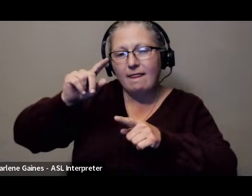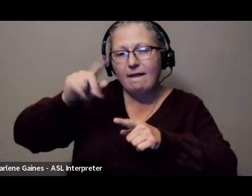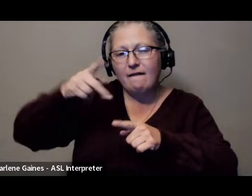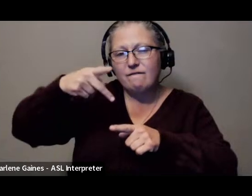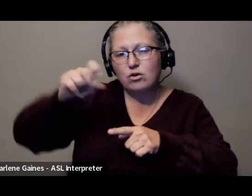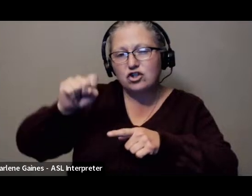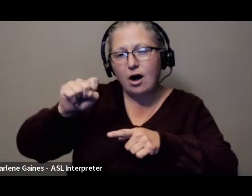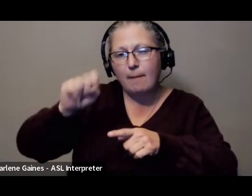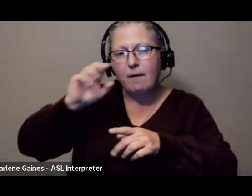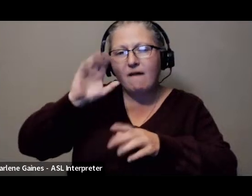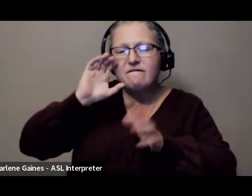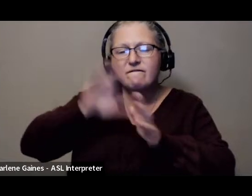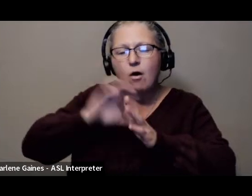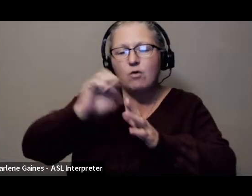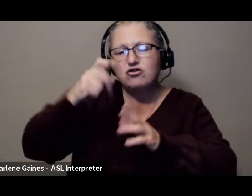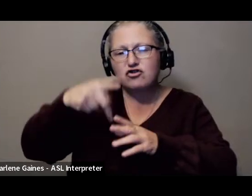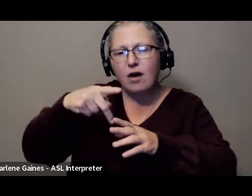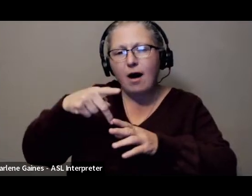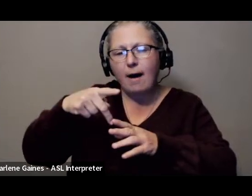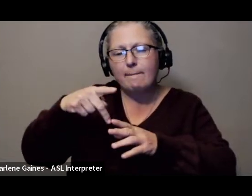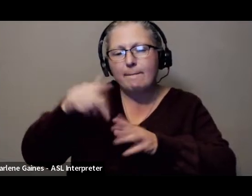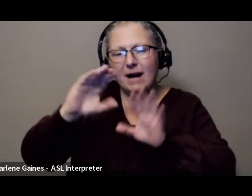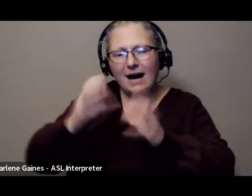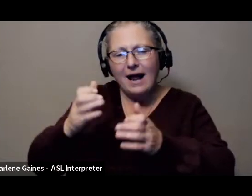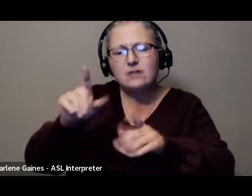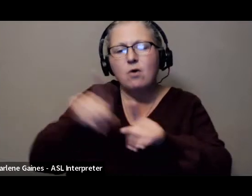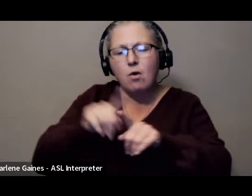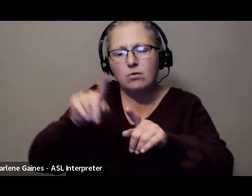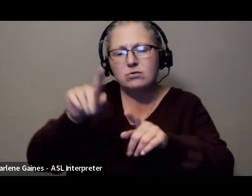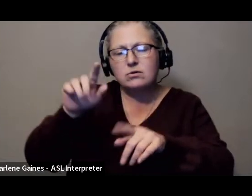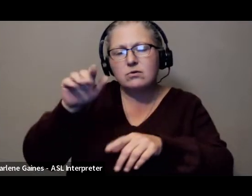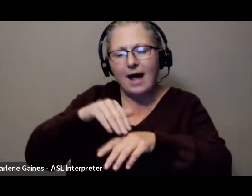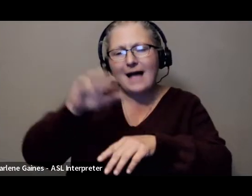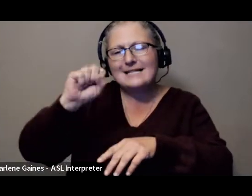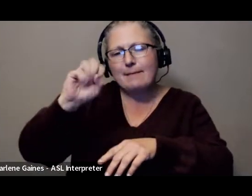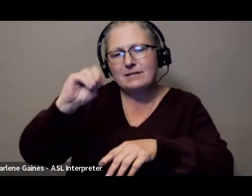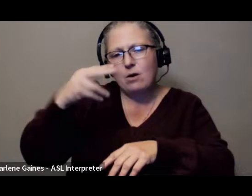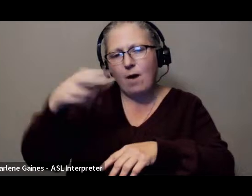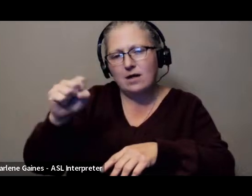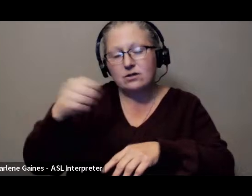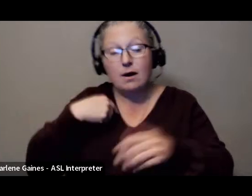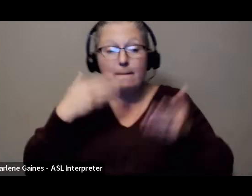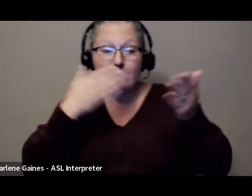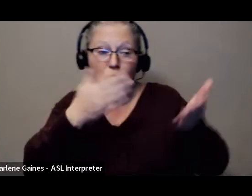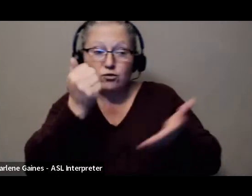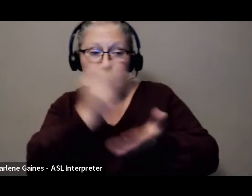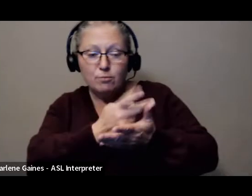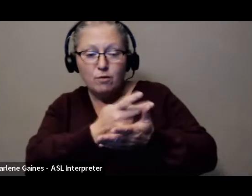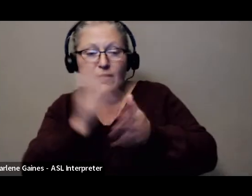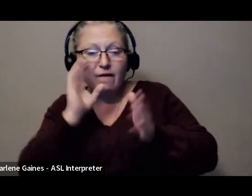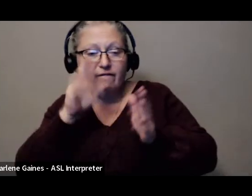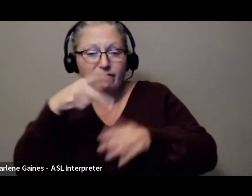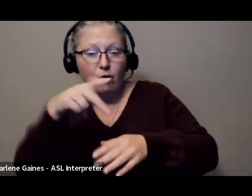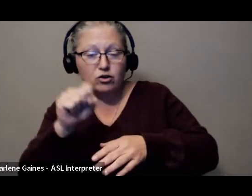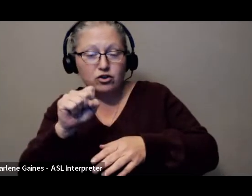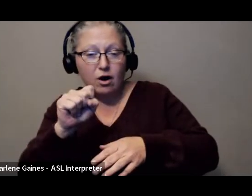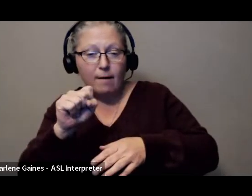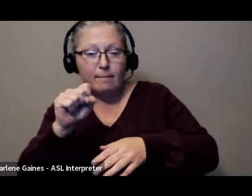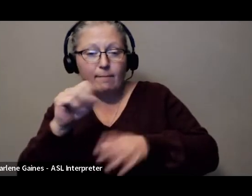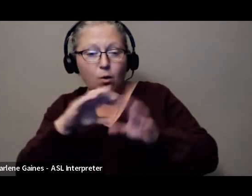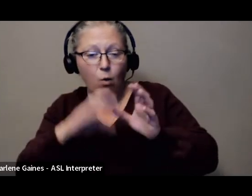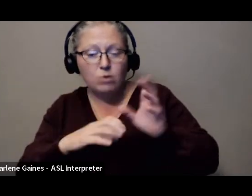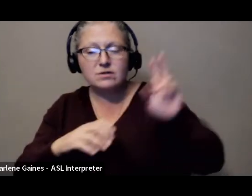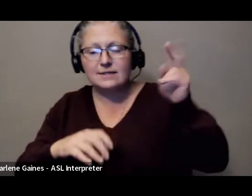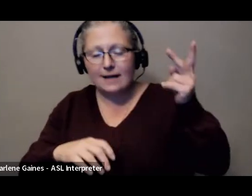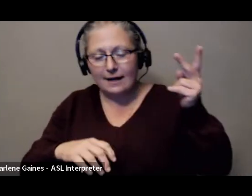Photoshop Fundamentals class, and this also will be at San Mateo High School. I make a motion to approve the Photoshop fundamentals course. I'll